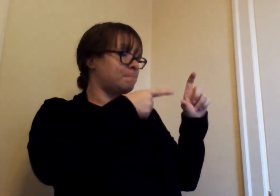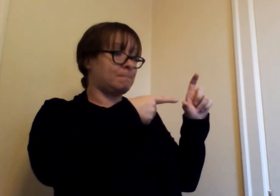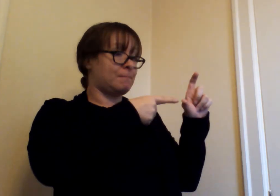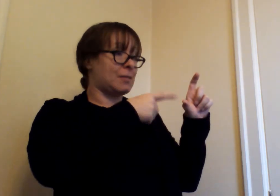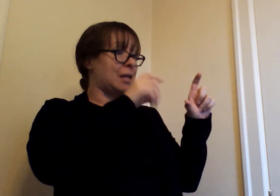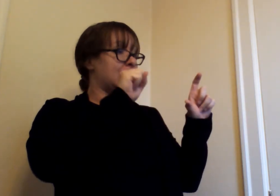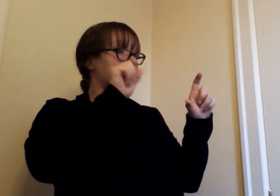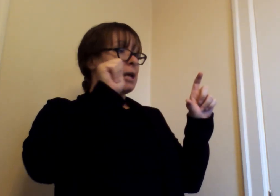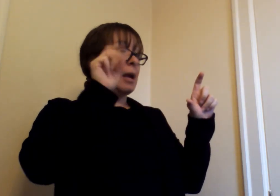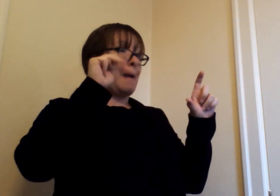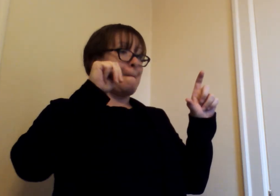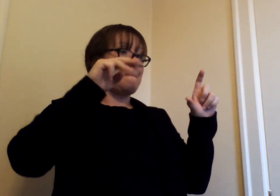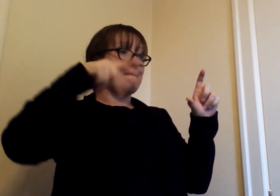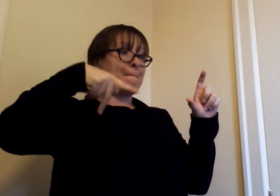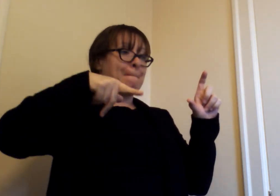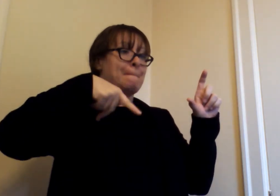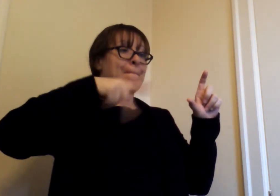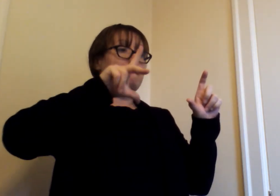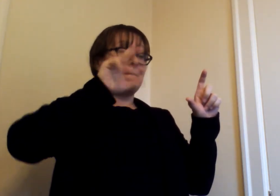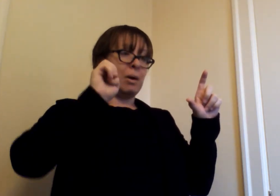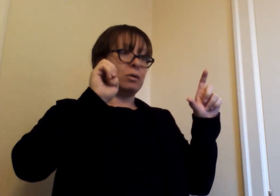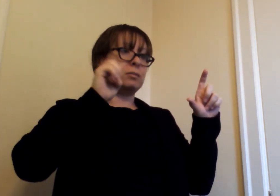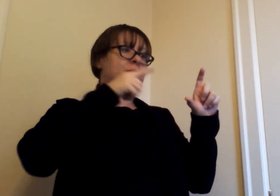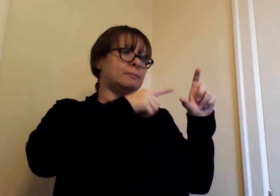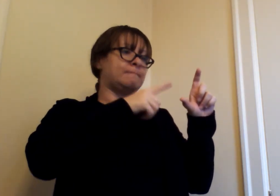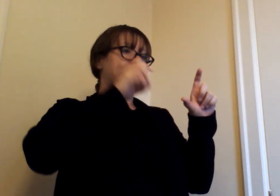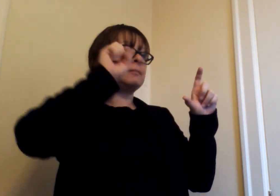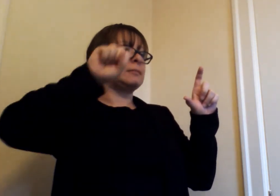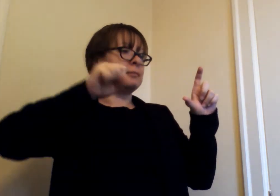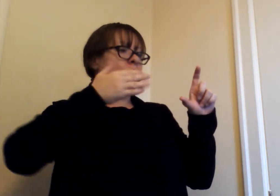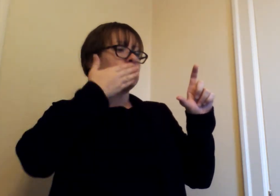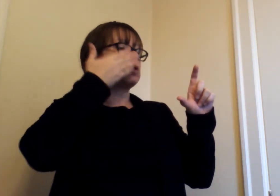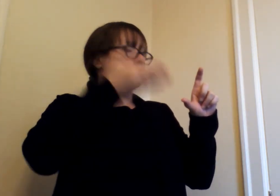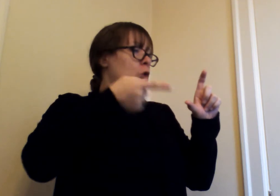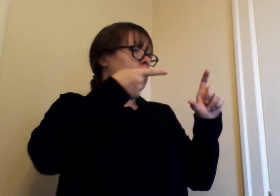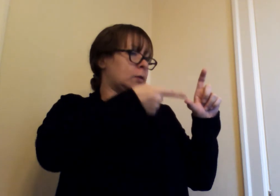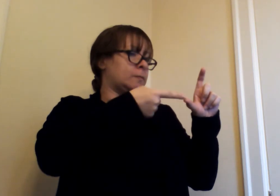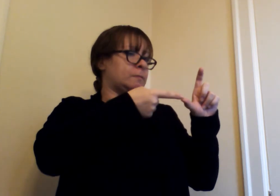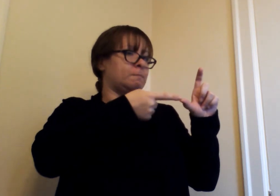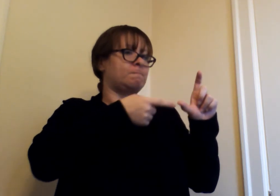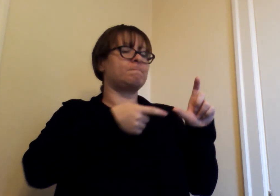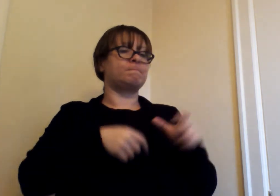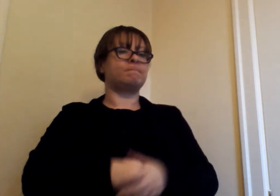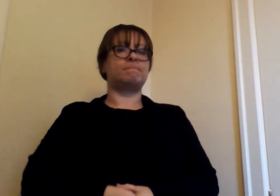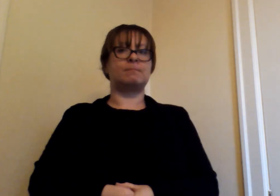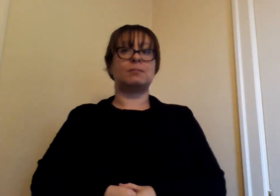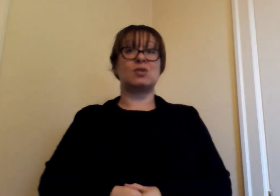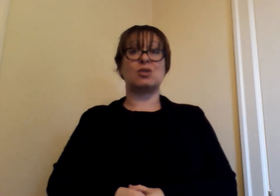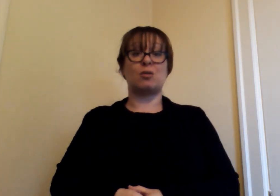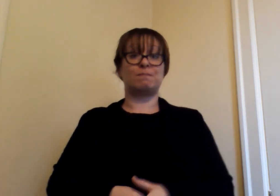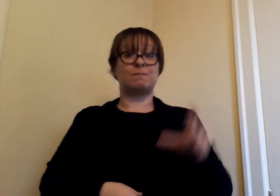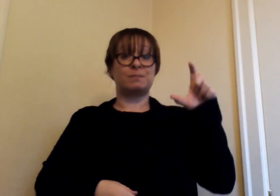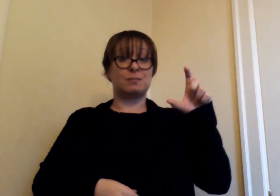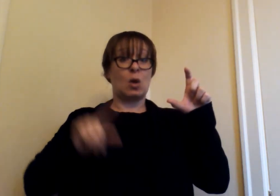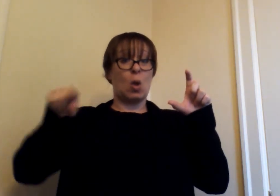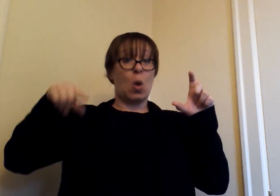receives are both accurate and meaningful. The level of quality and integrity of the samples the laboratory receives is dependent